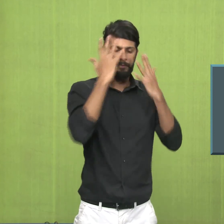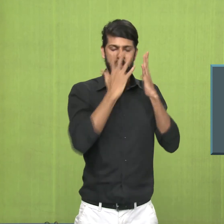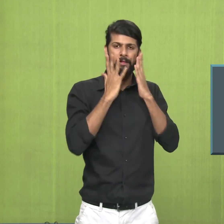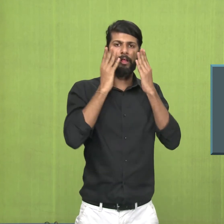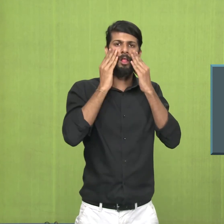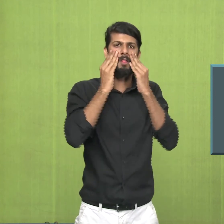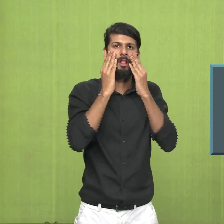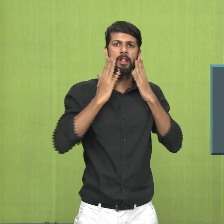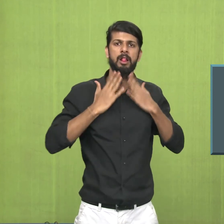time,